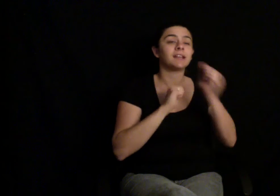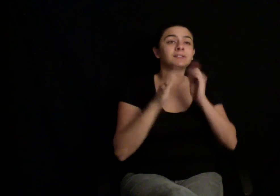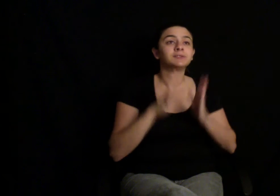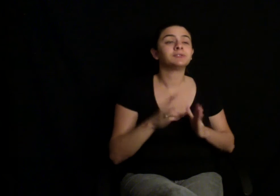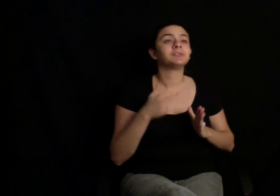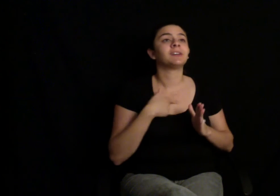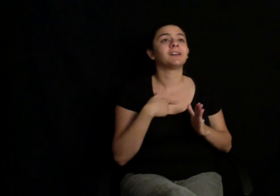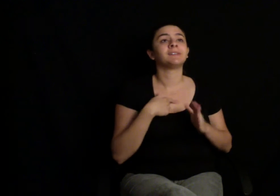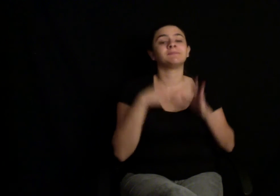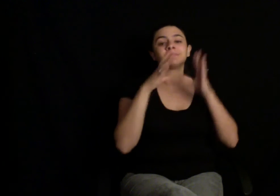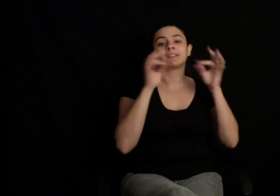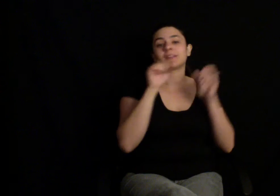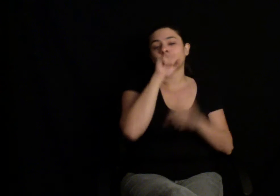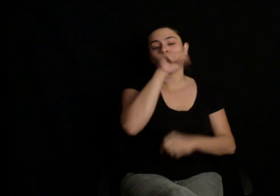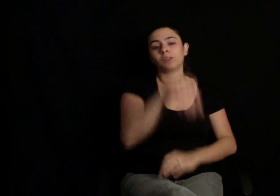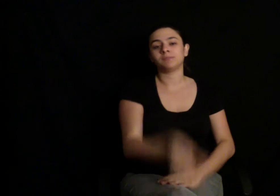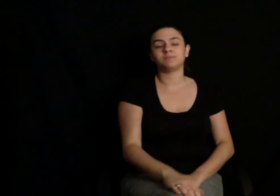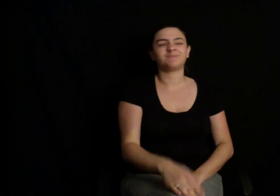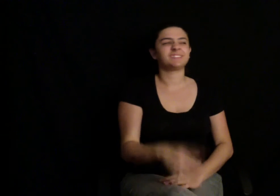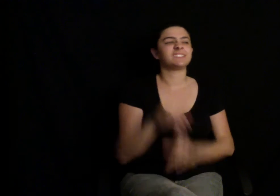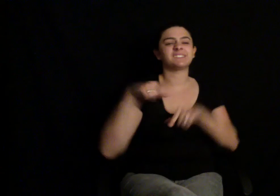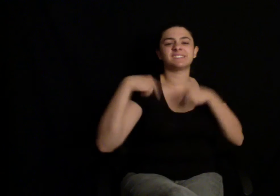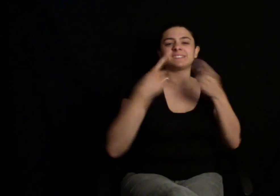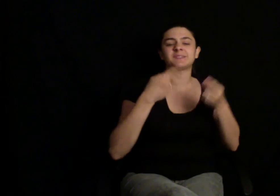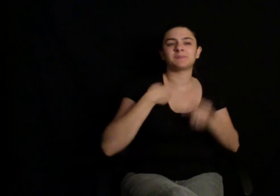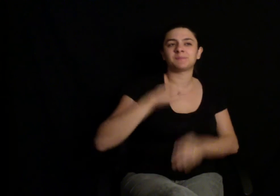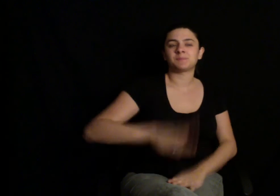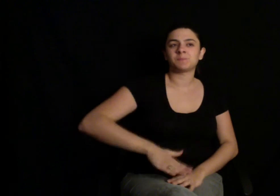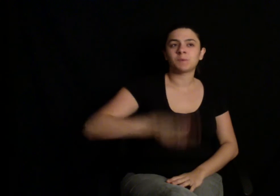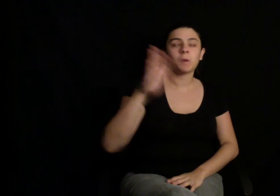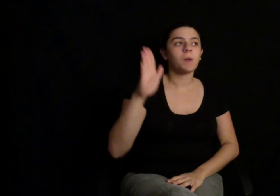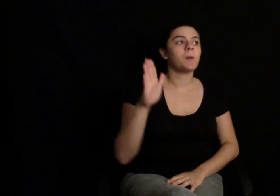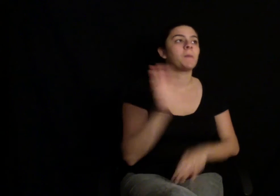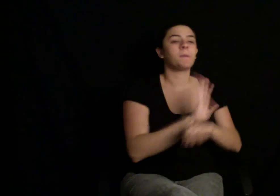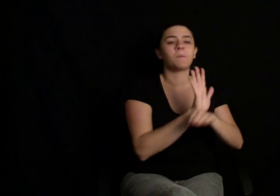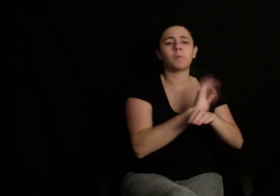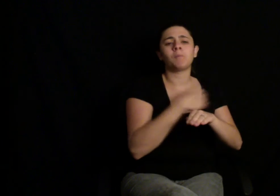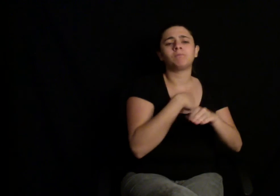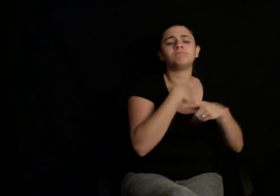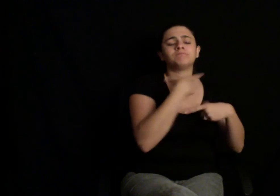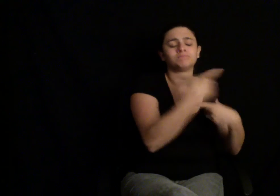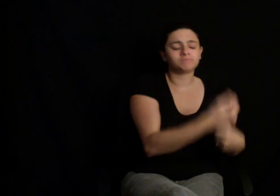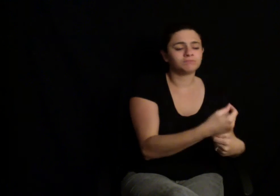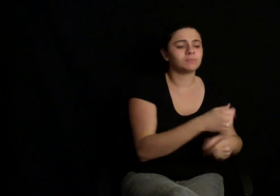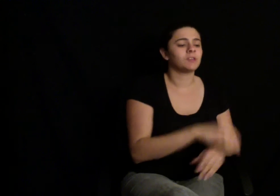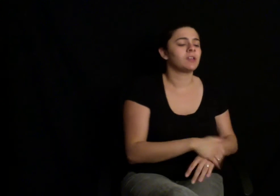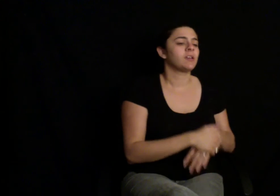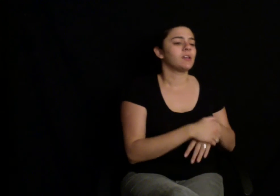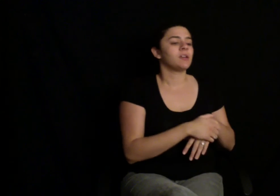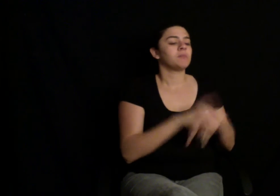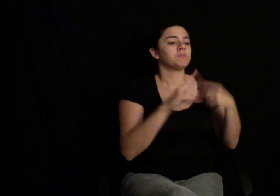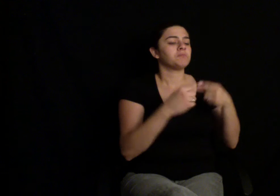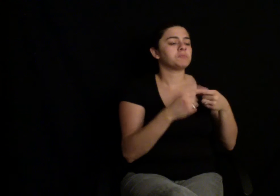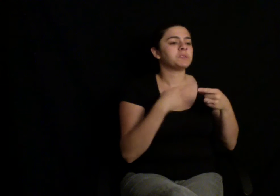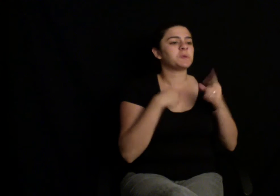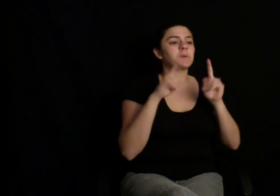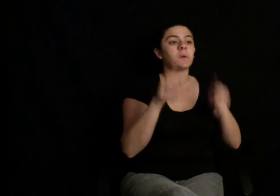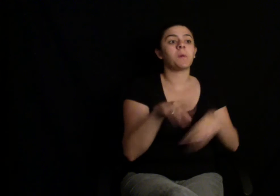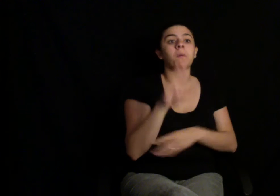interest in film. Since I was a little kid, I would go to the store and like Barnes & Noble or different bookstores, and there would be these books just full of